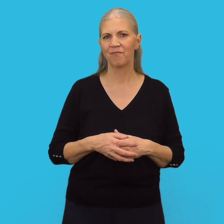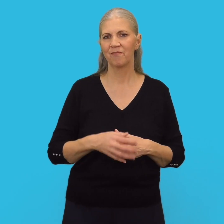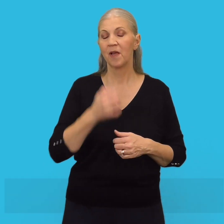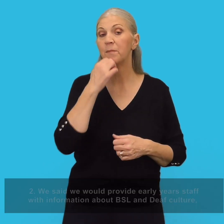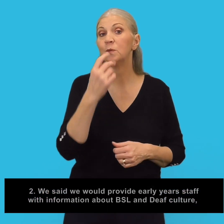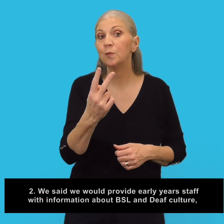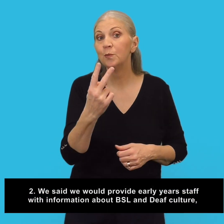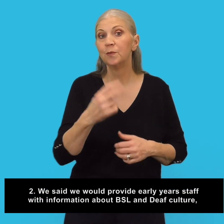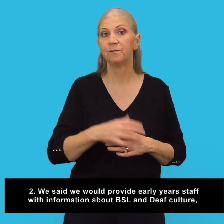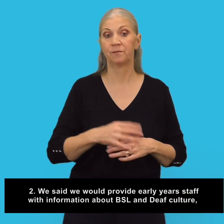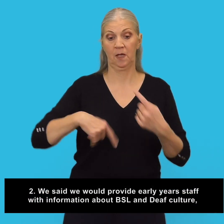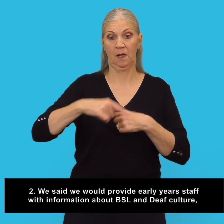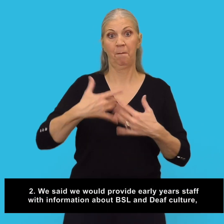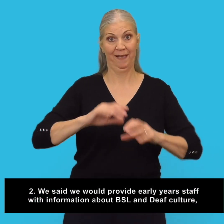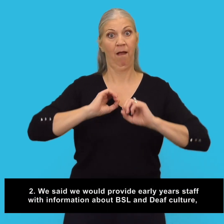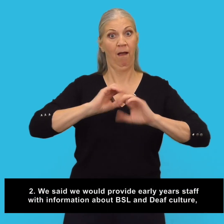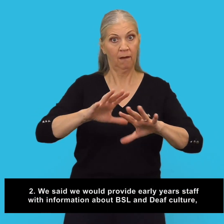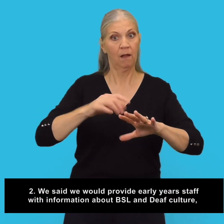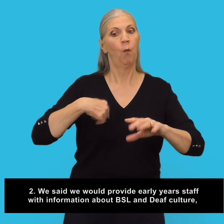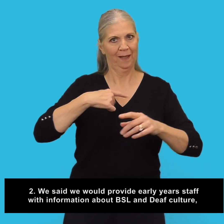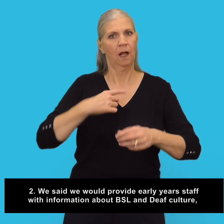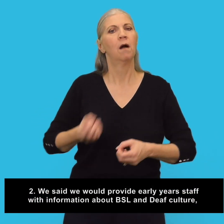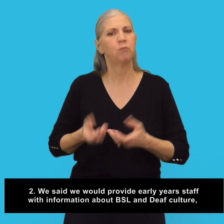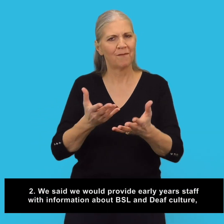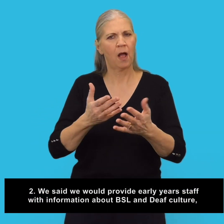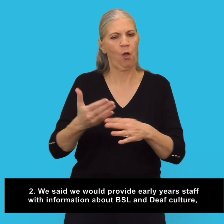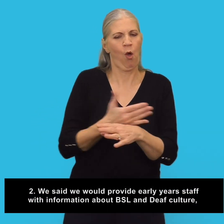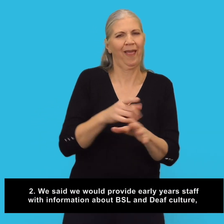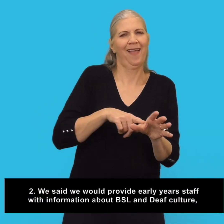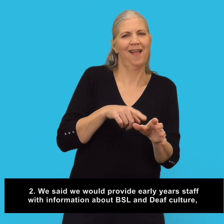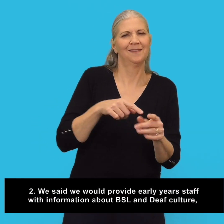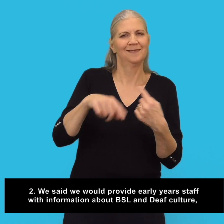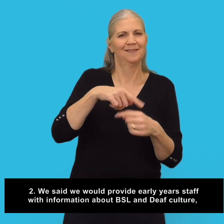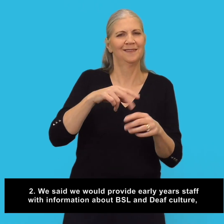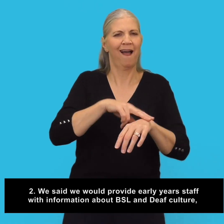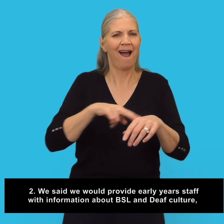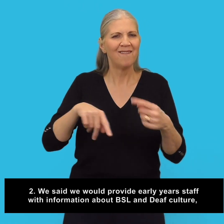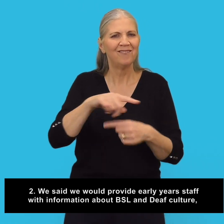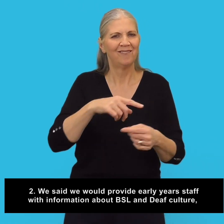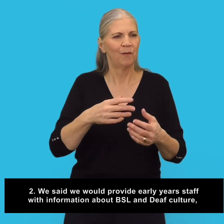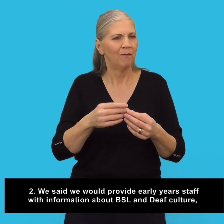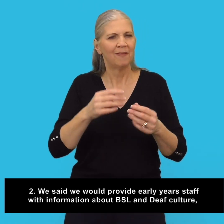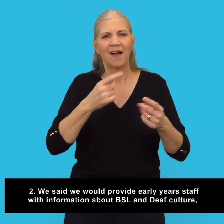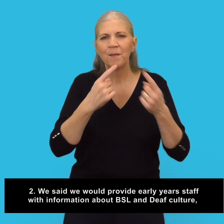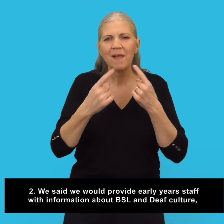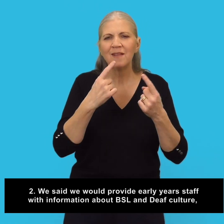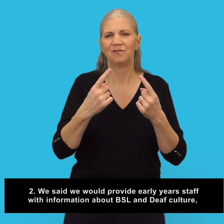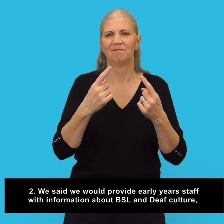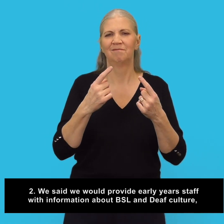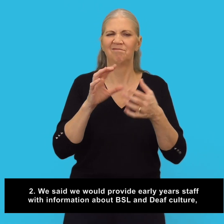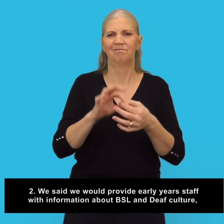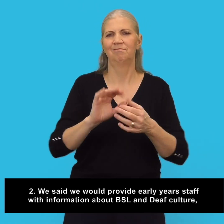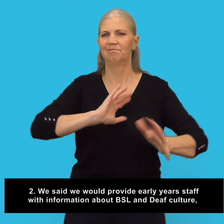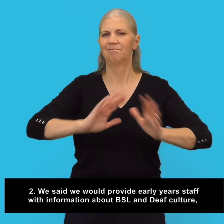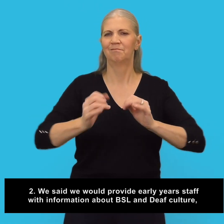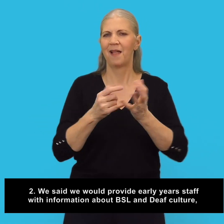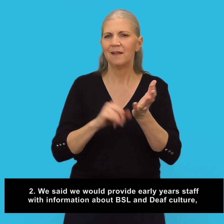Number 2. We said we would provide early years staff with information about BSL and deaf